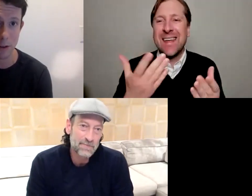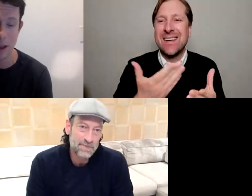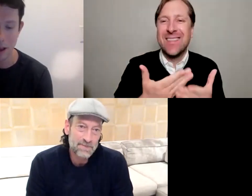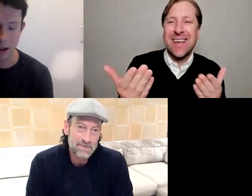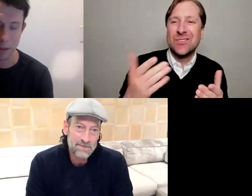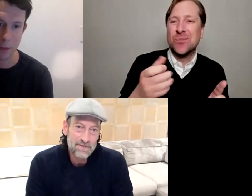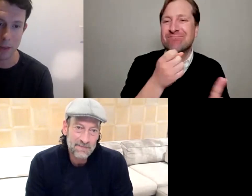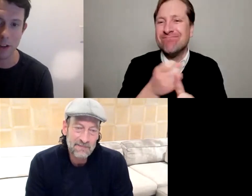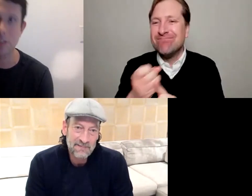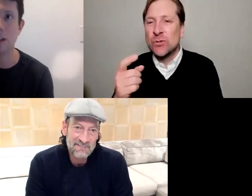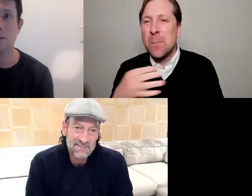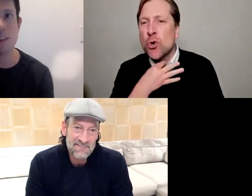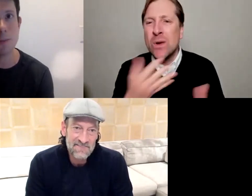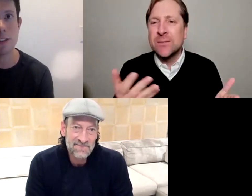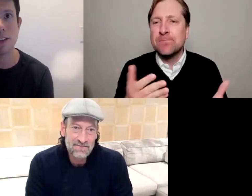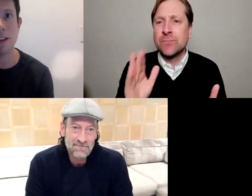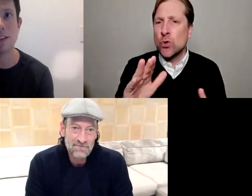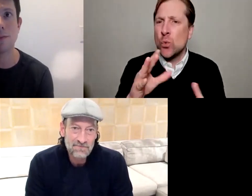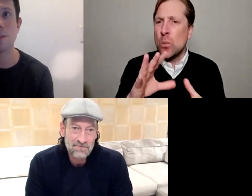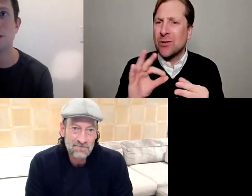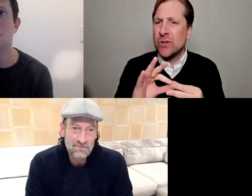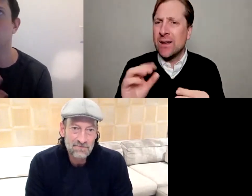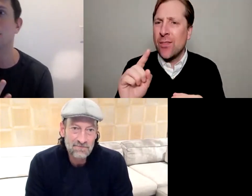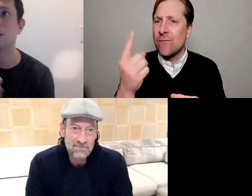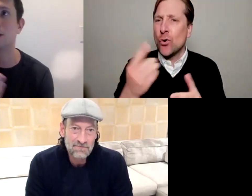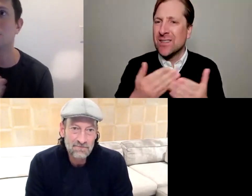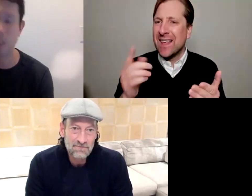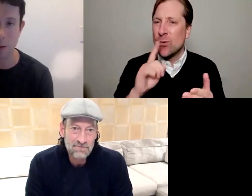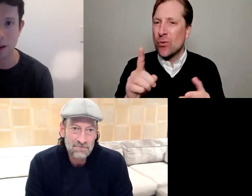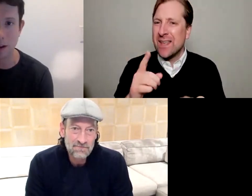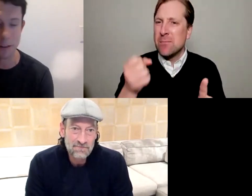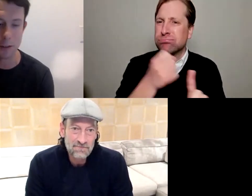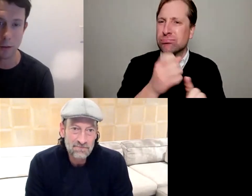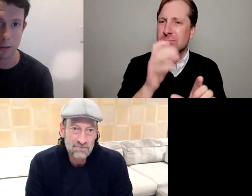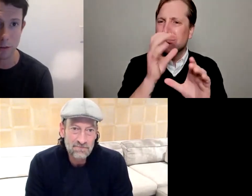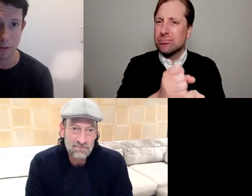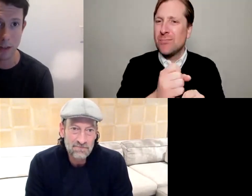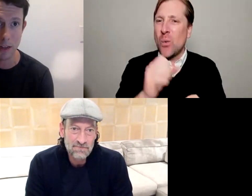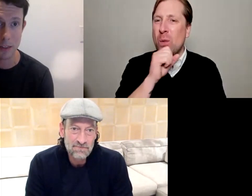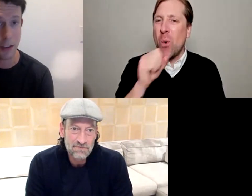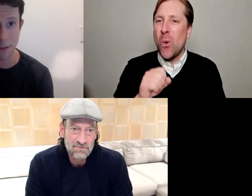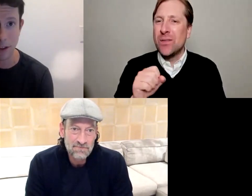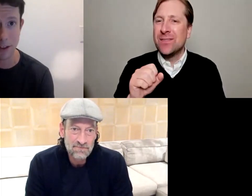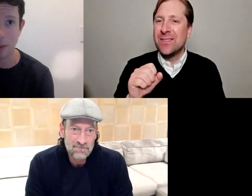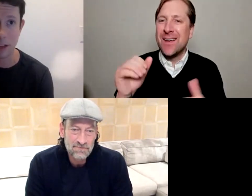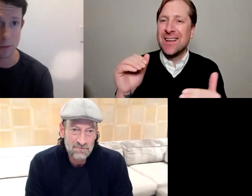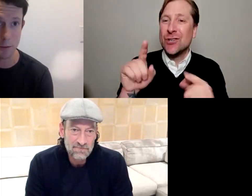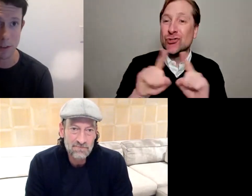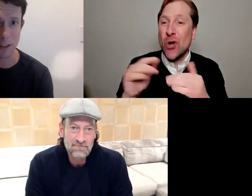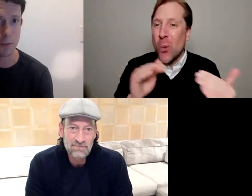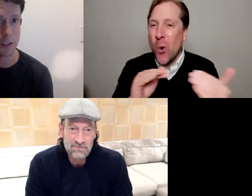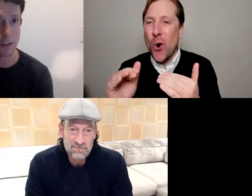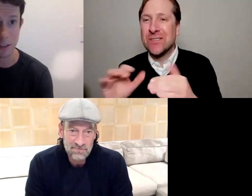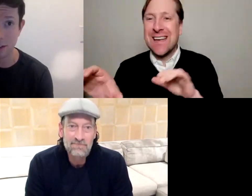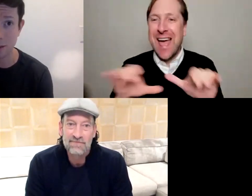onto. And I'm curious, you know, you also mentioned that the first thing that really did draw you in are these old sort of sci-fi action movies.